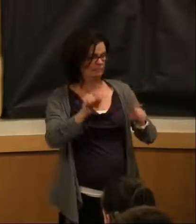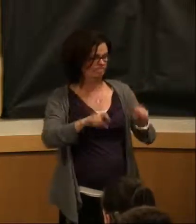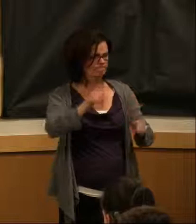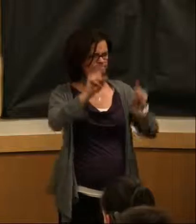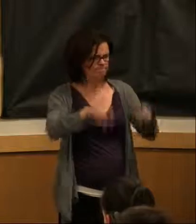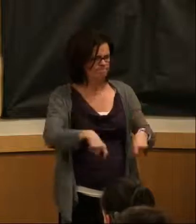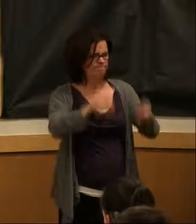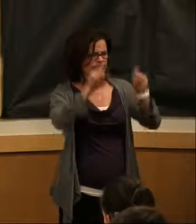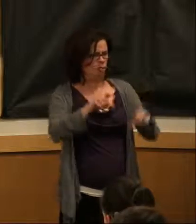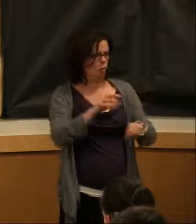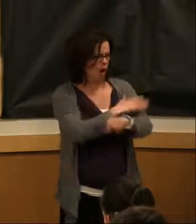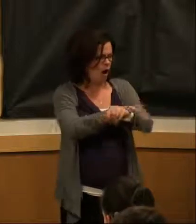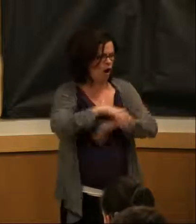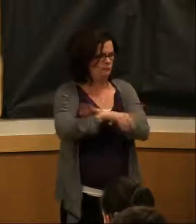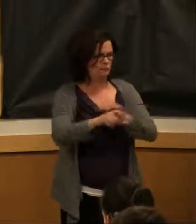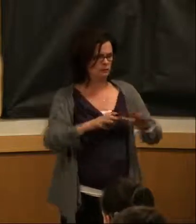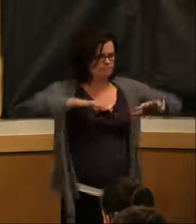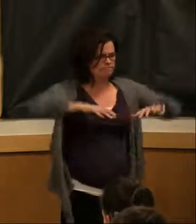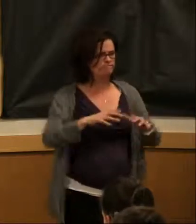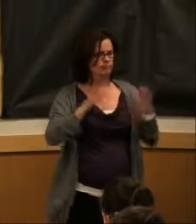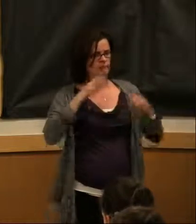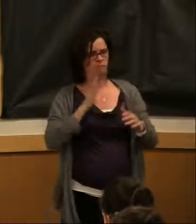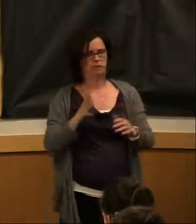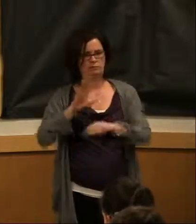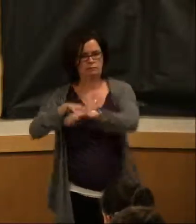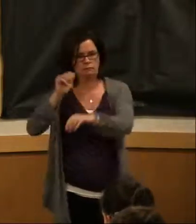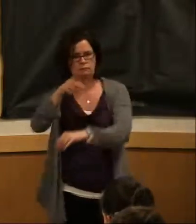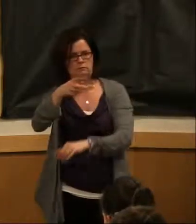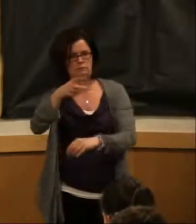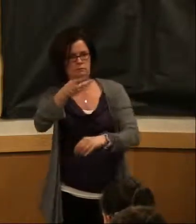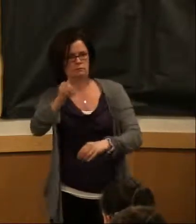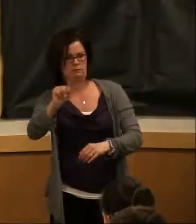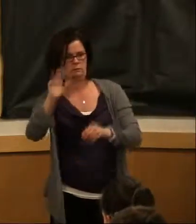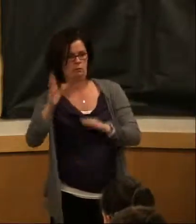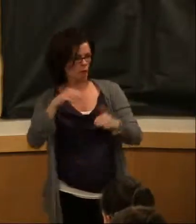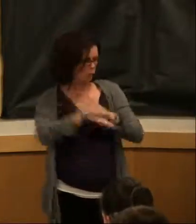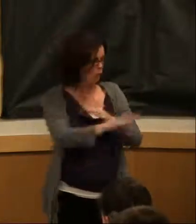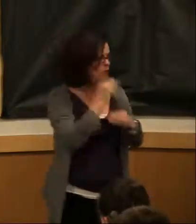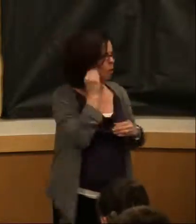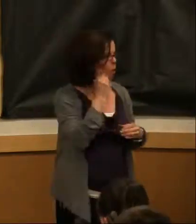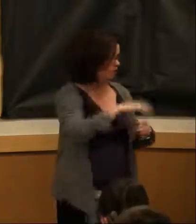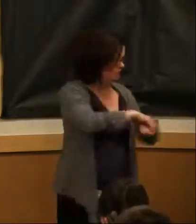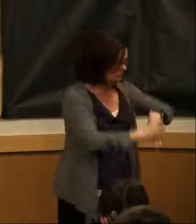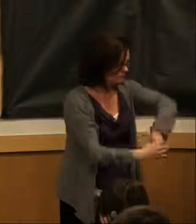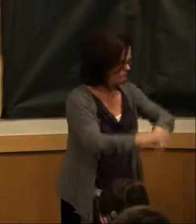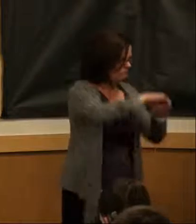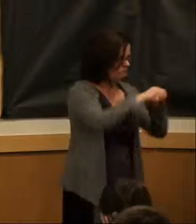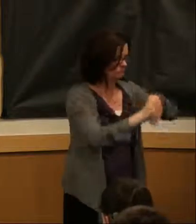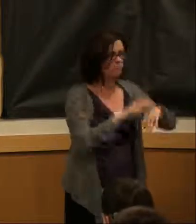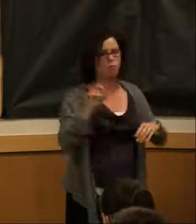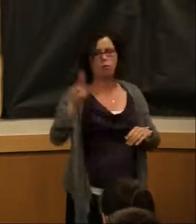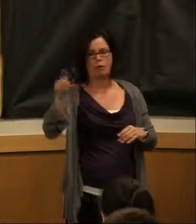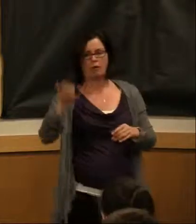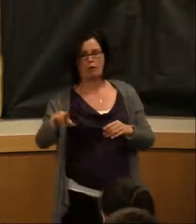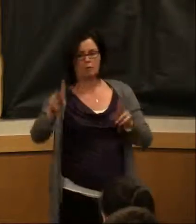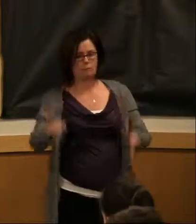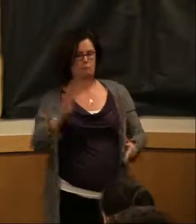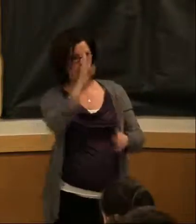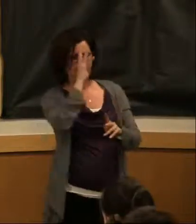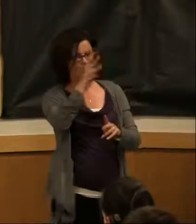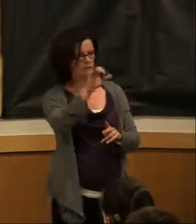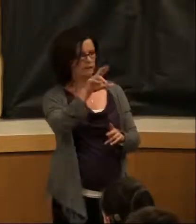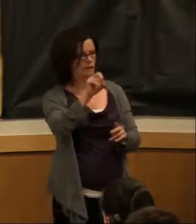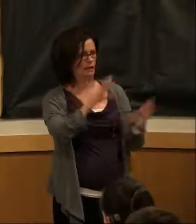therapist in so that she can get these movements going, or she will put together this care plan, and the